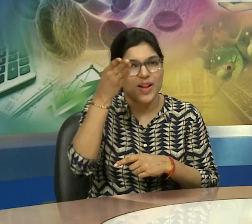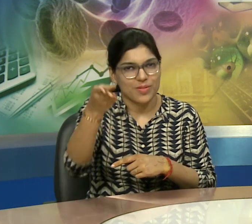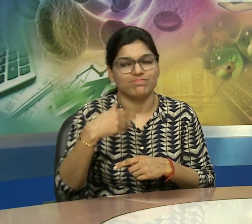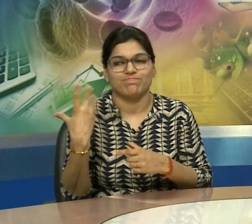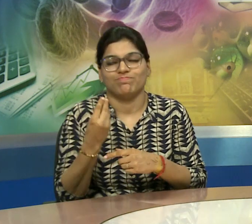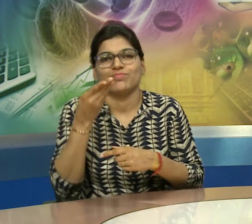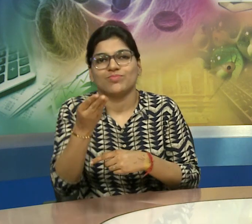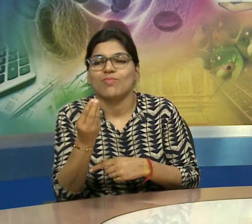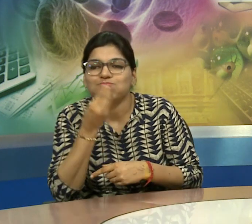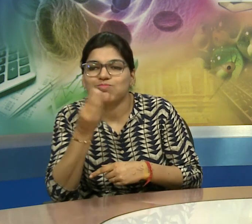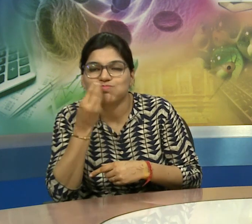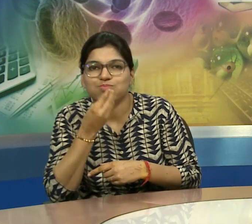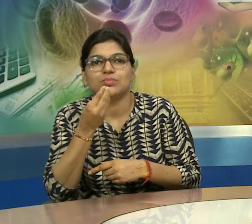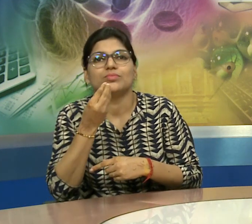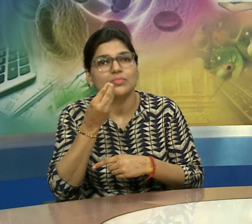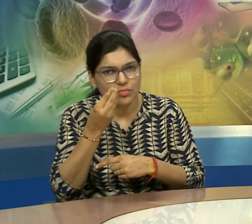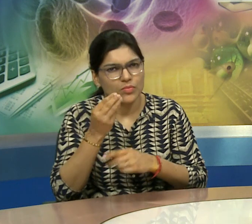in a restaurant.